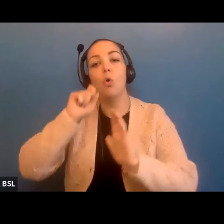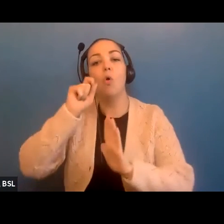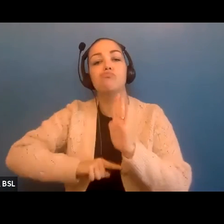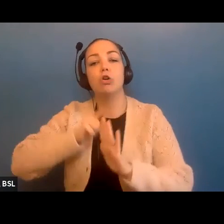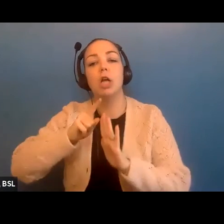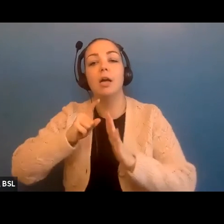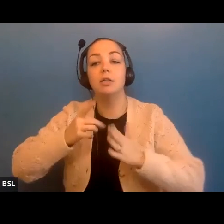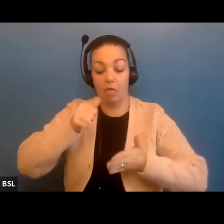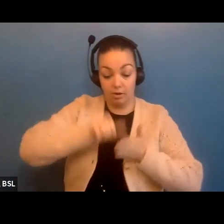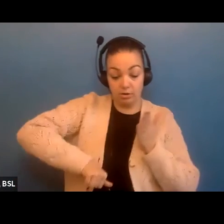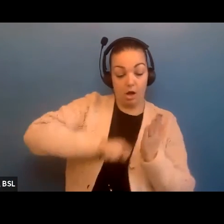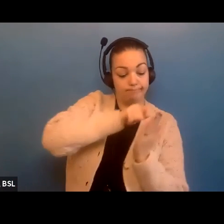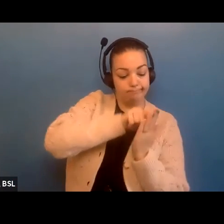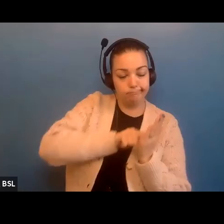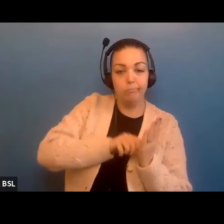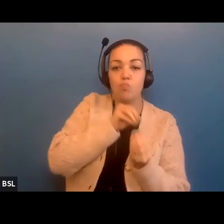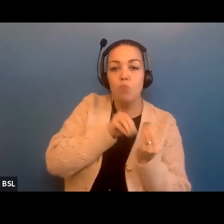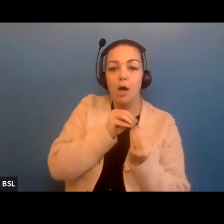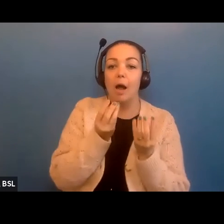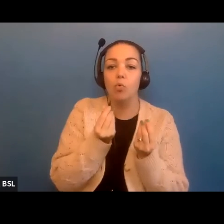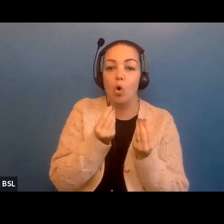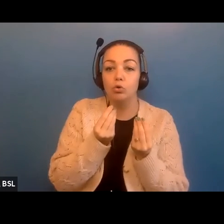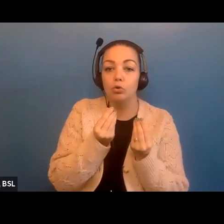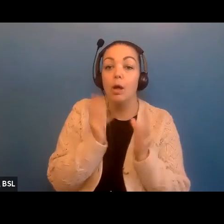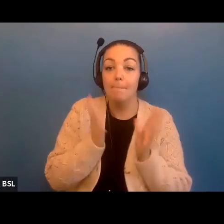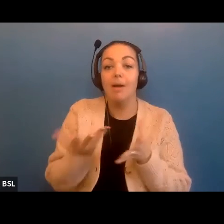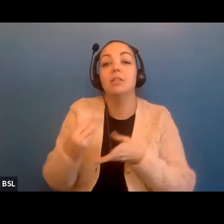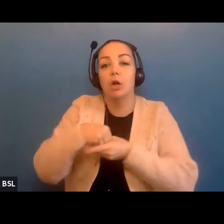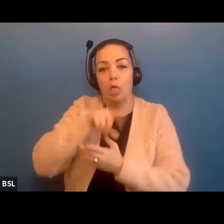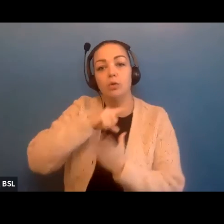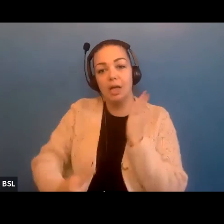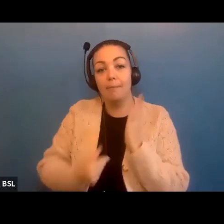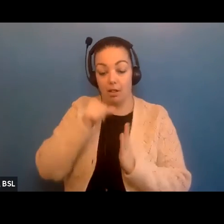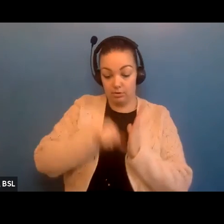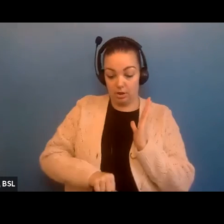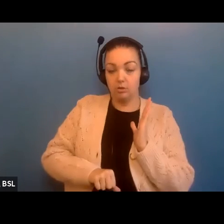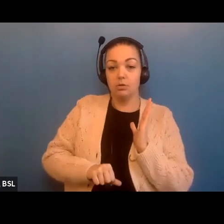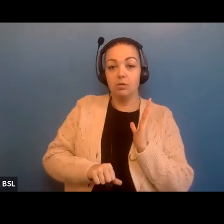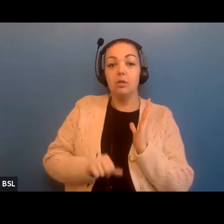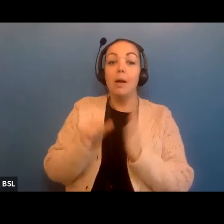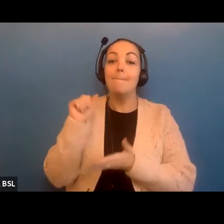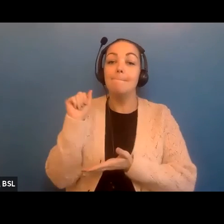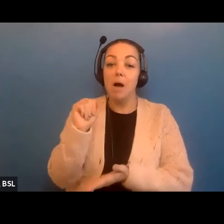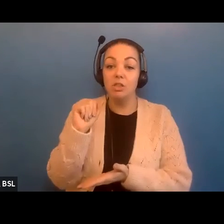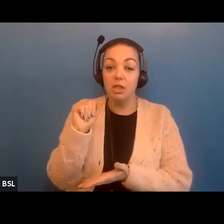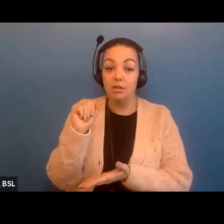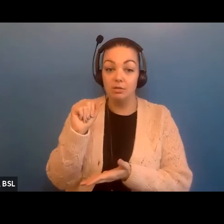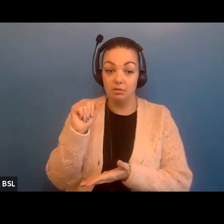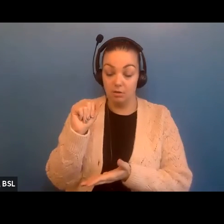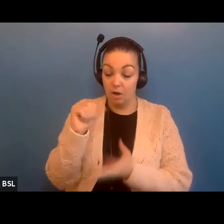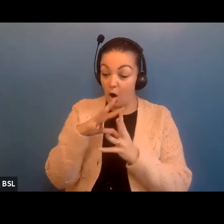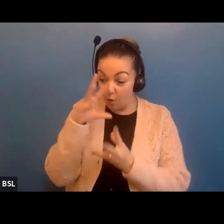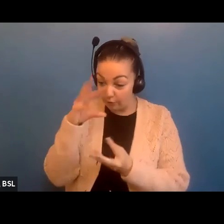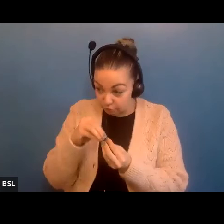Your budget profile might change, but I am of the school of thought that your overall budget doesn't necessarily need to. The profile